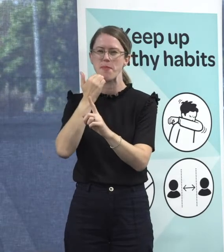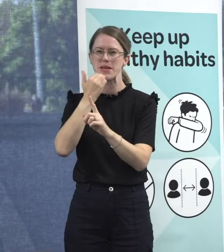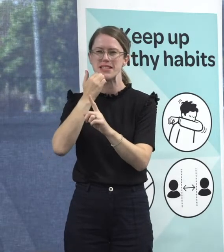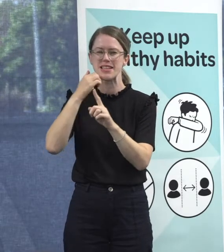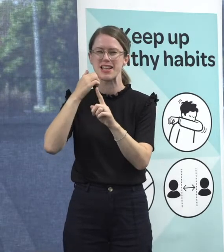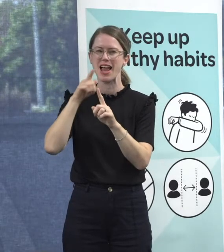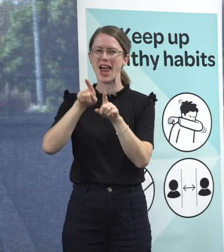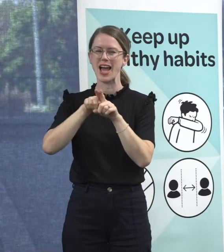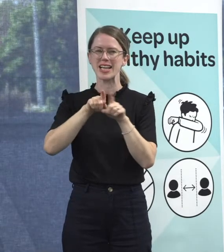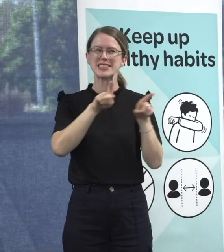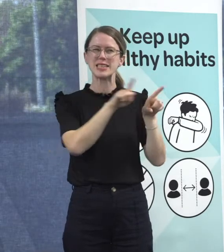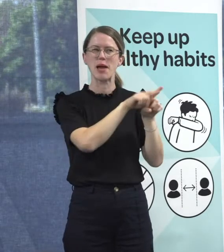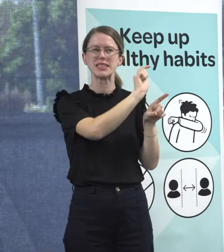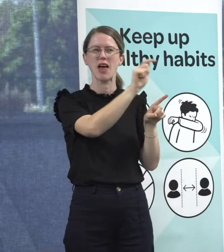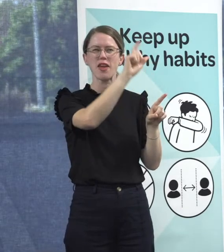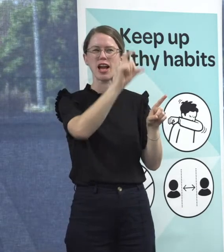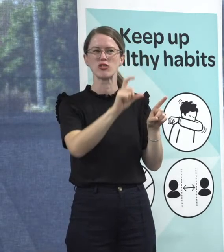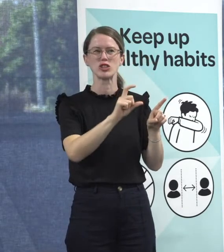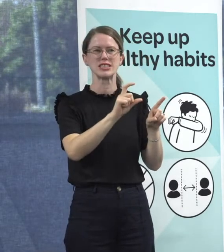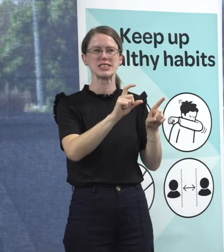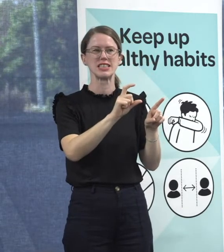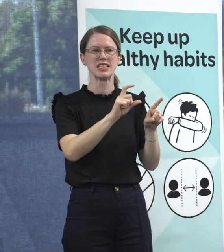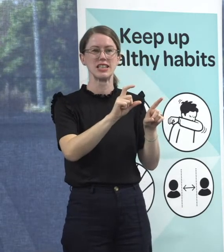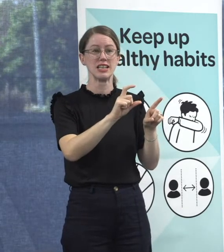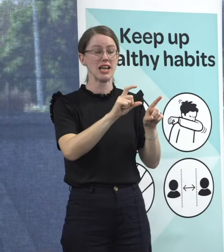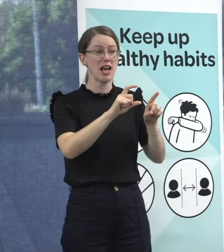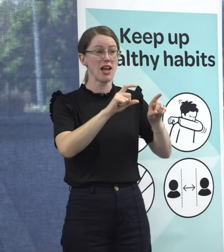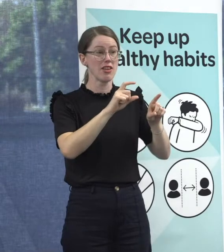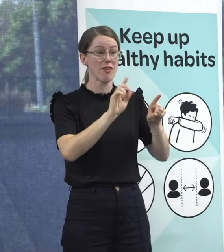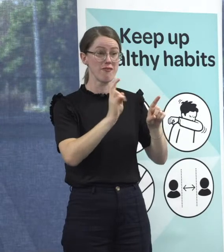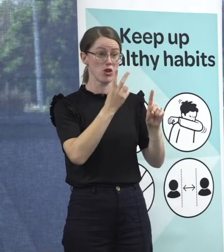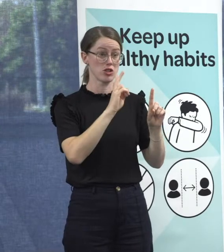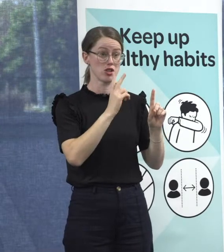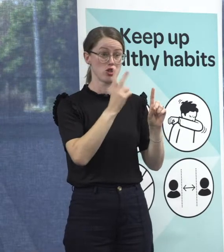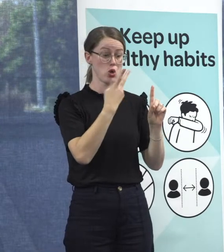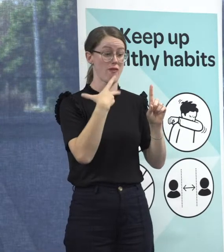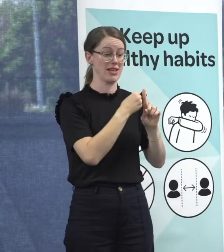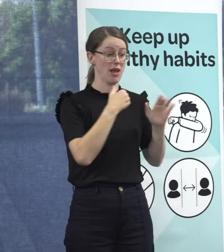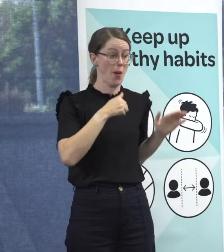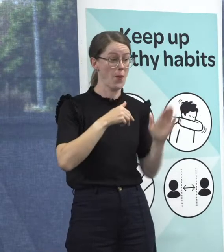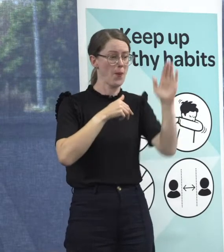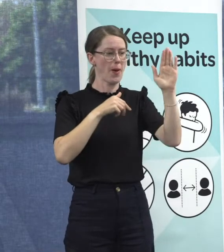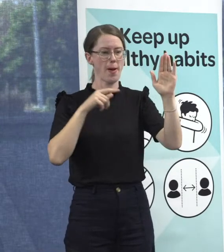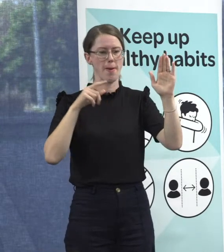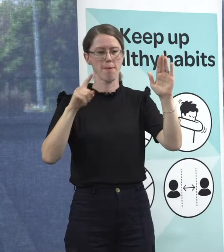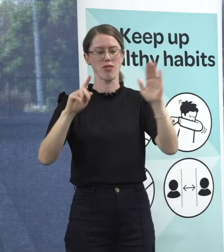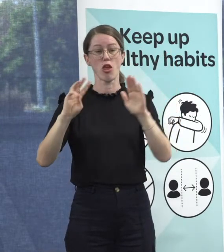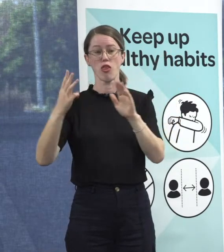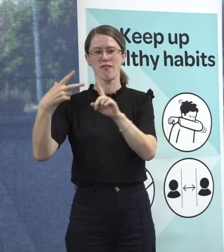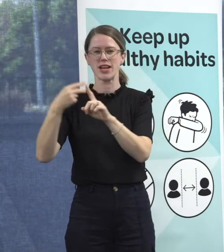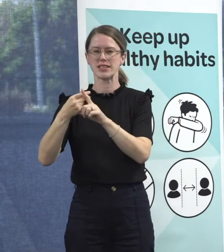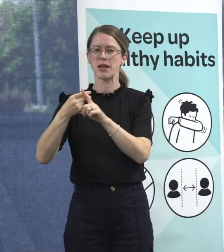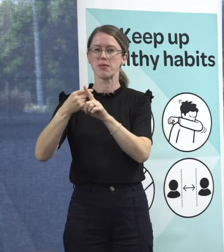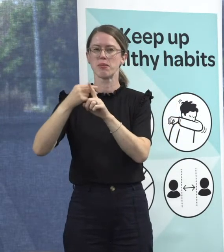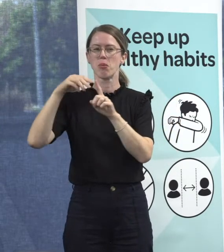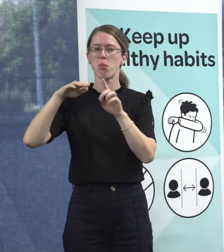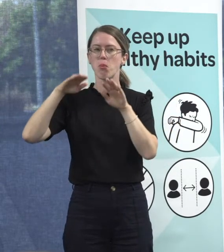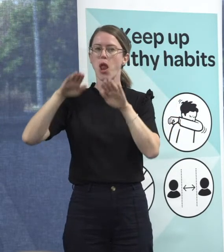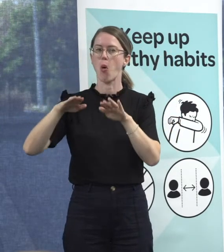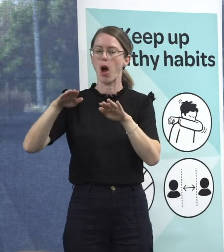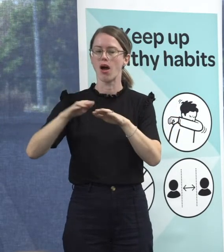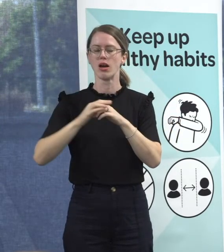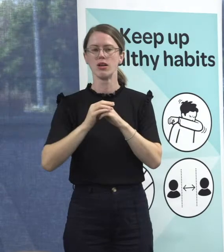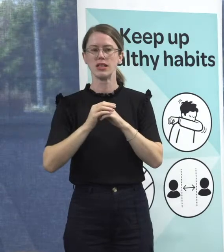that had very high initial course rates. So it seems to be an issue internationally.